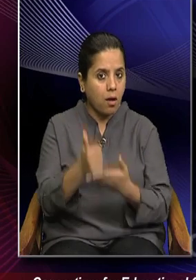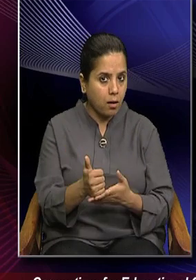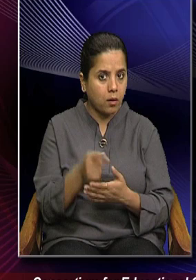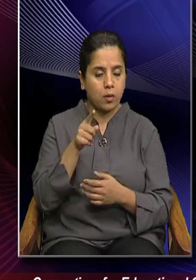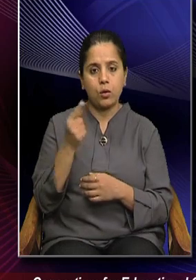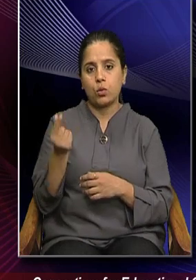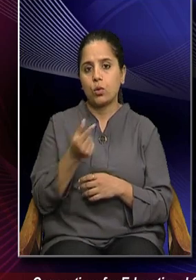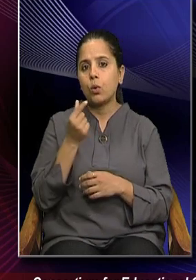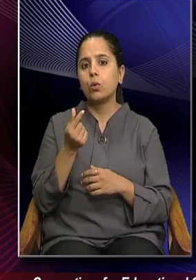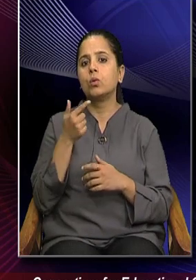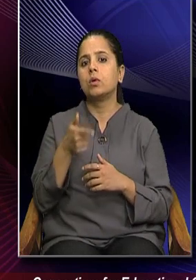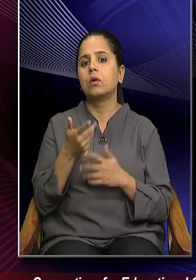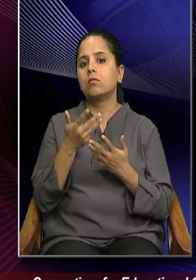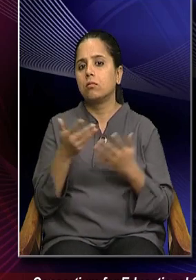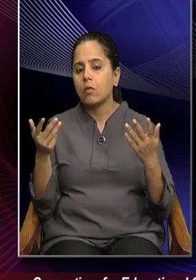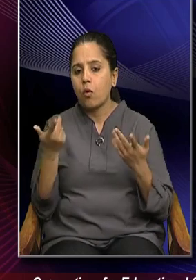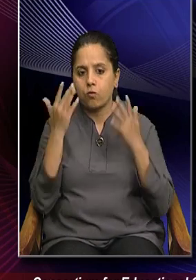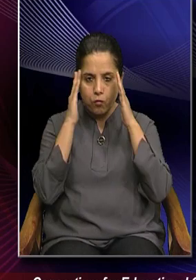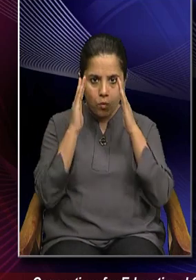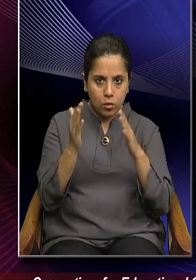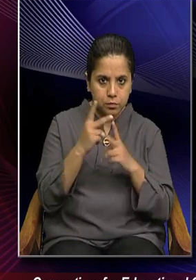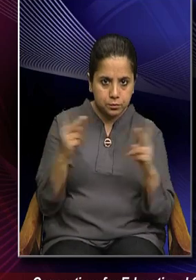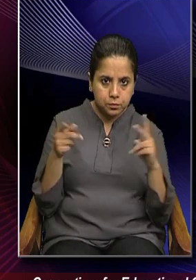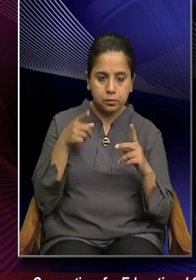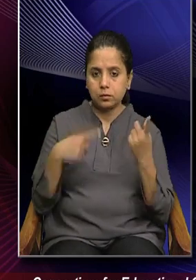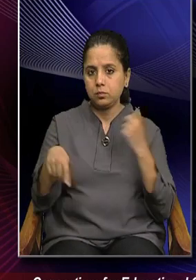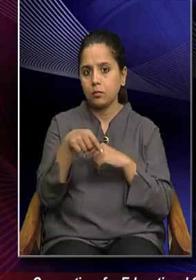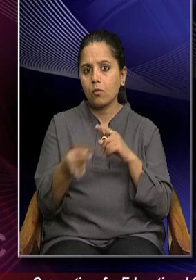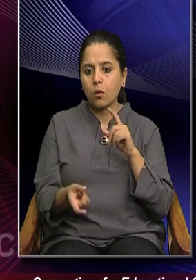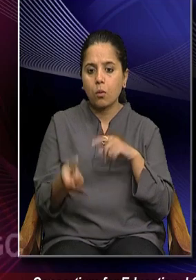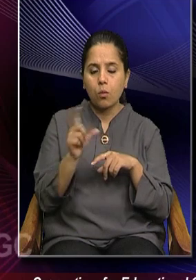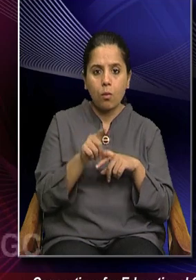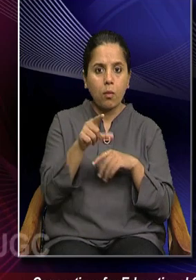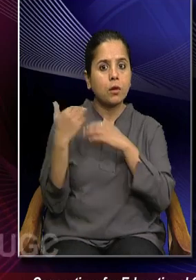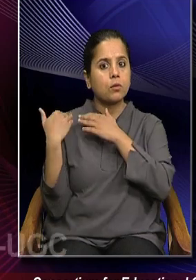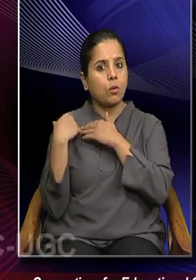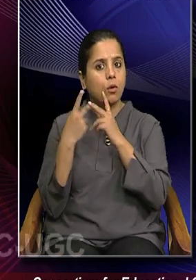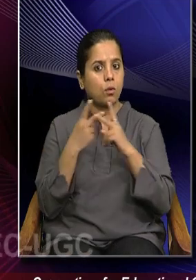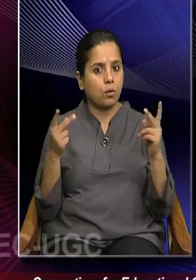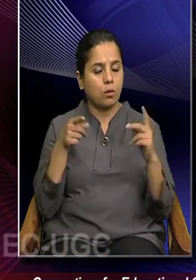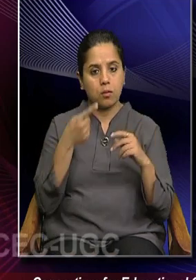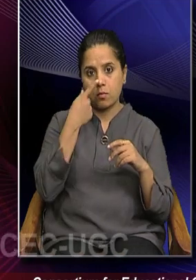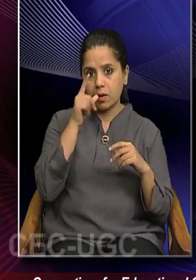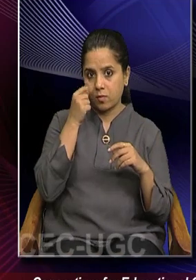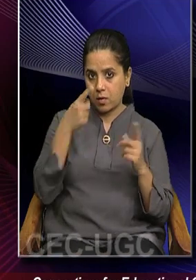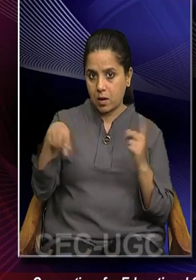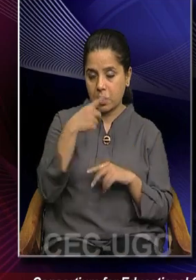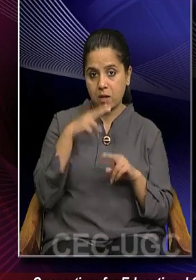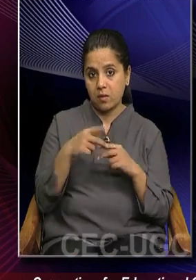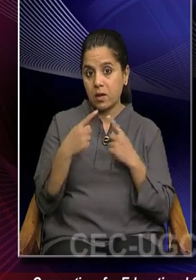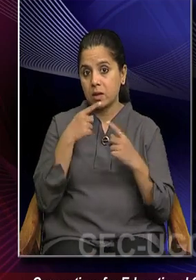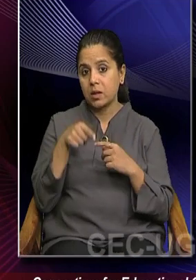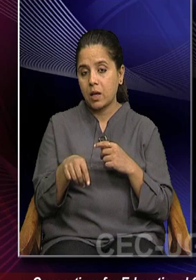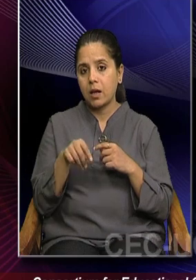the devices or staying focused, placing an extra responsibility on the parents if you talk about a